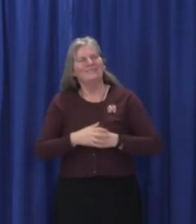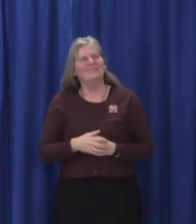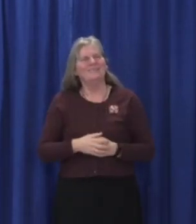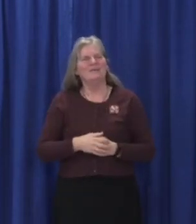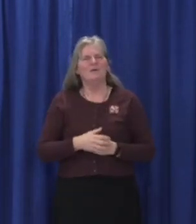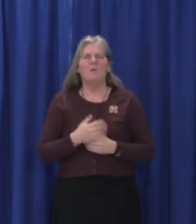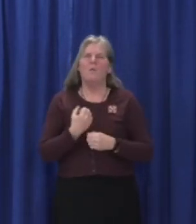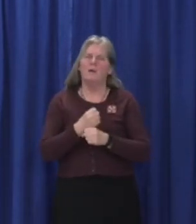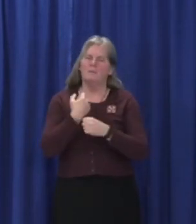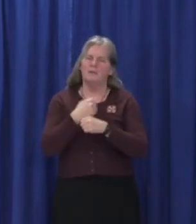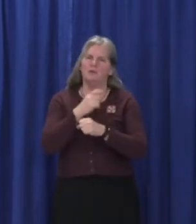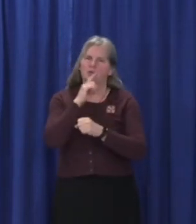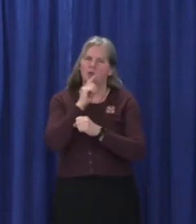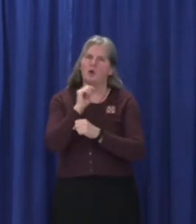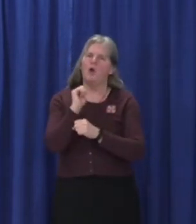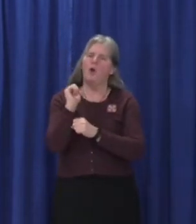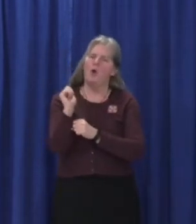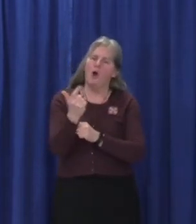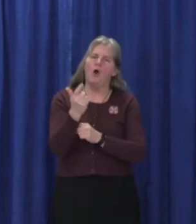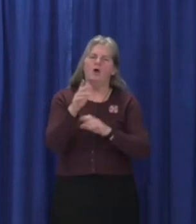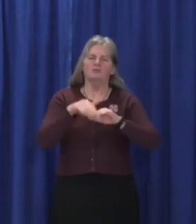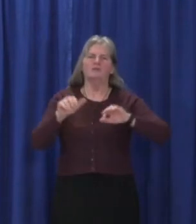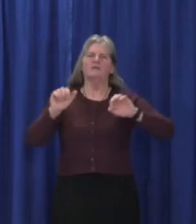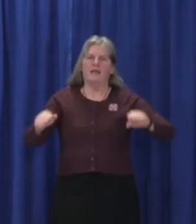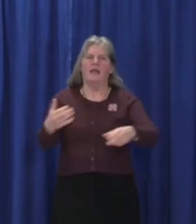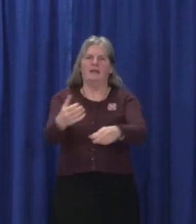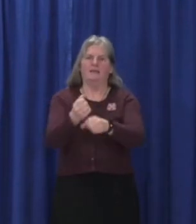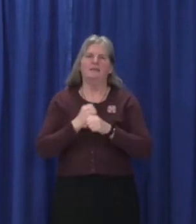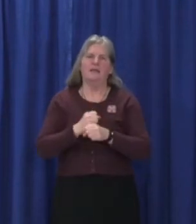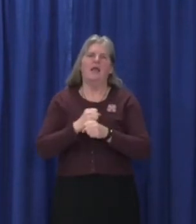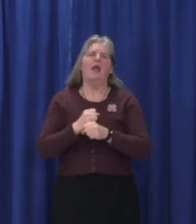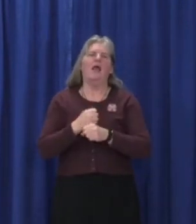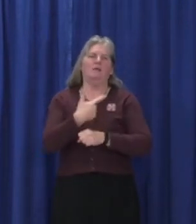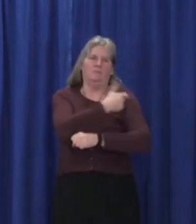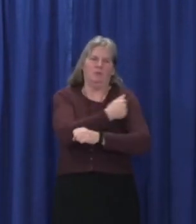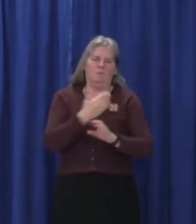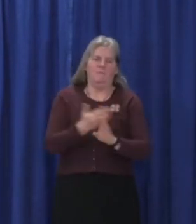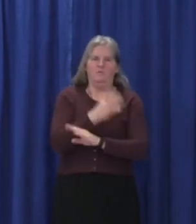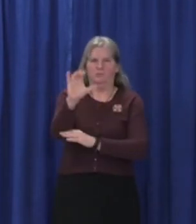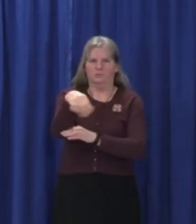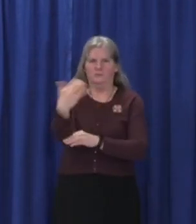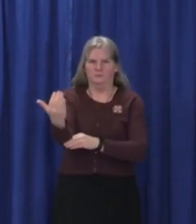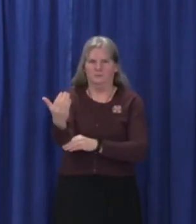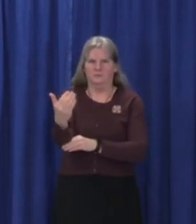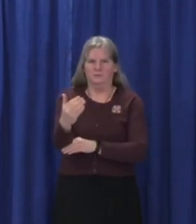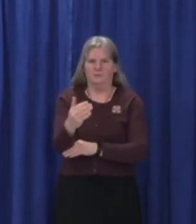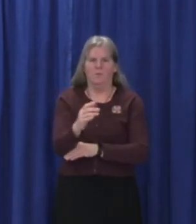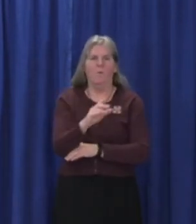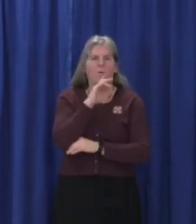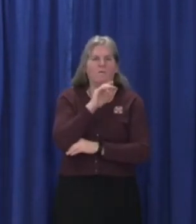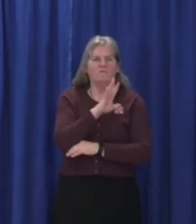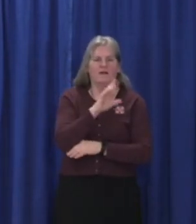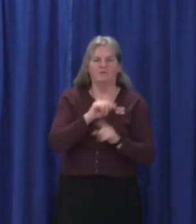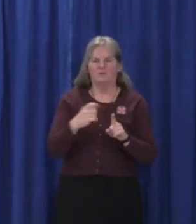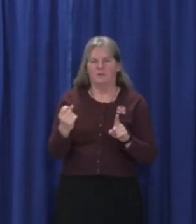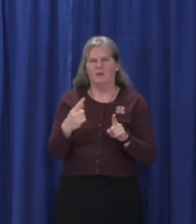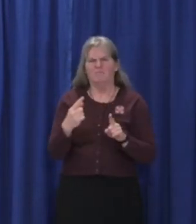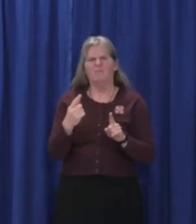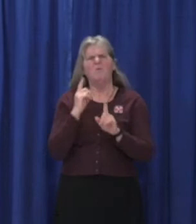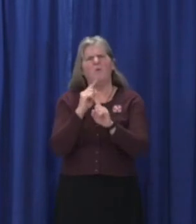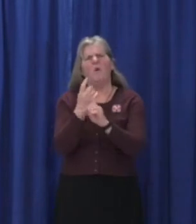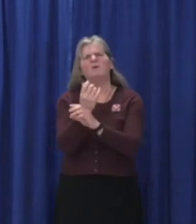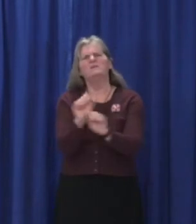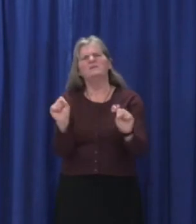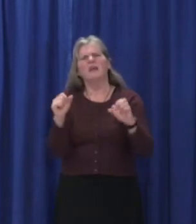all children can receive their first dose before Christmas. This is our priority for a safer holidays, and